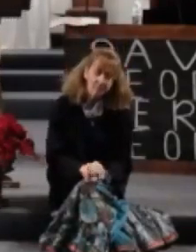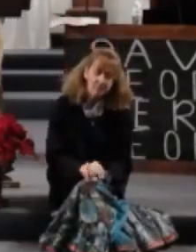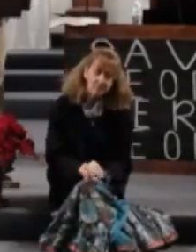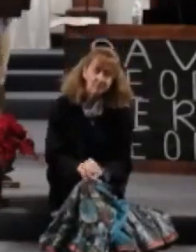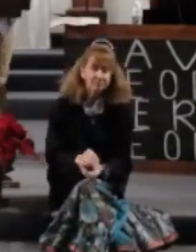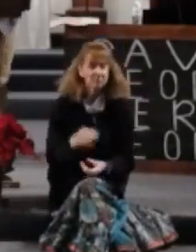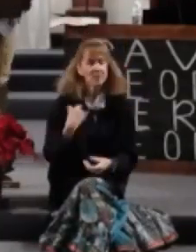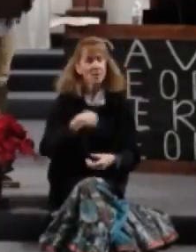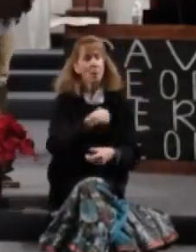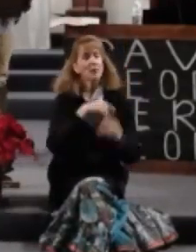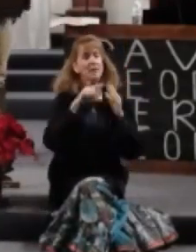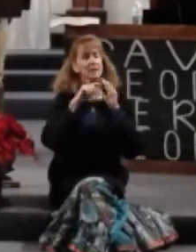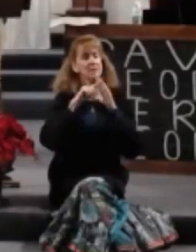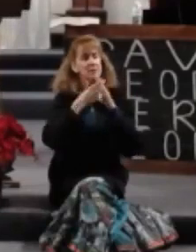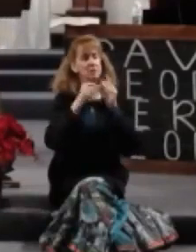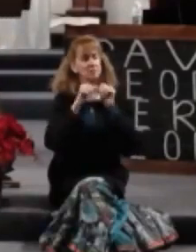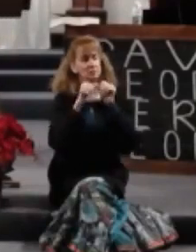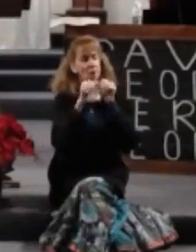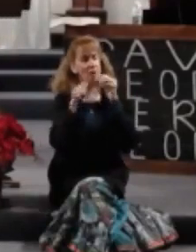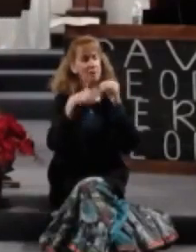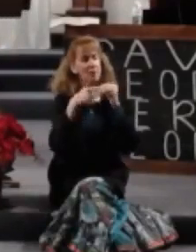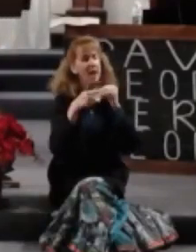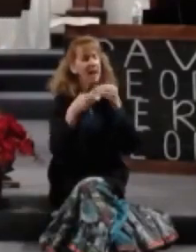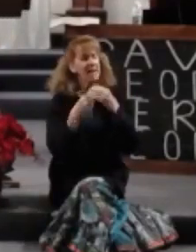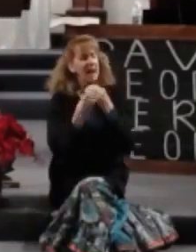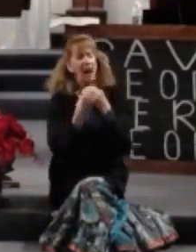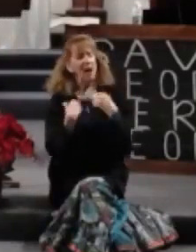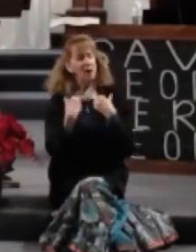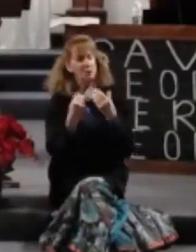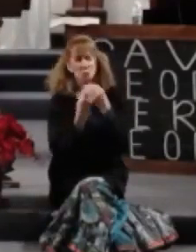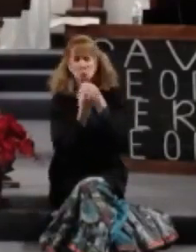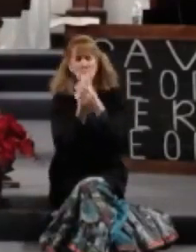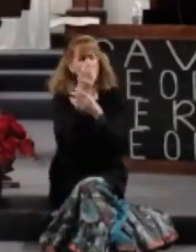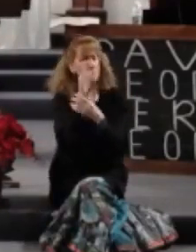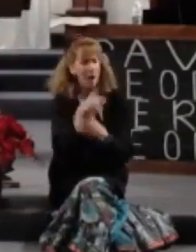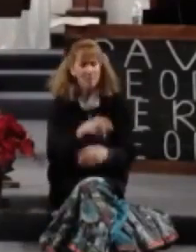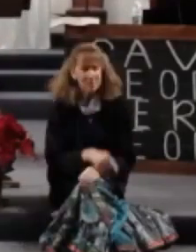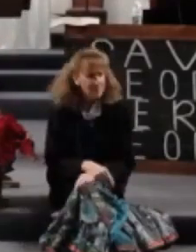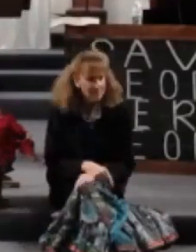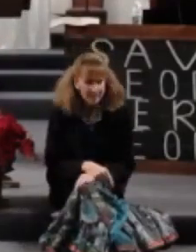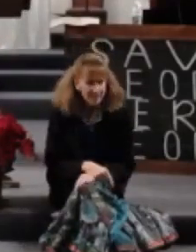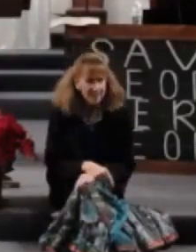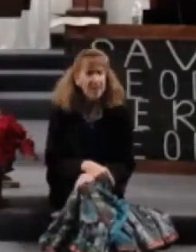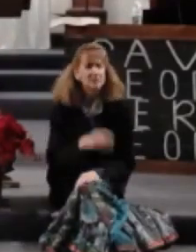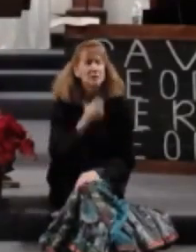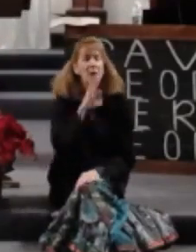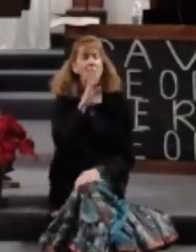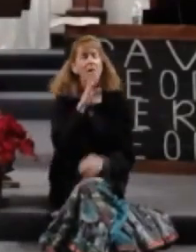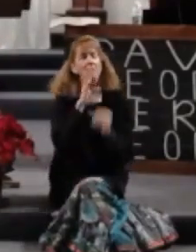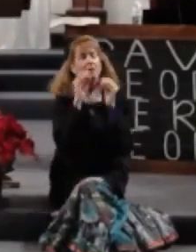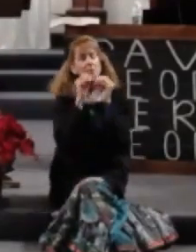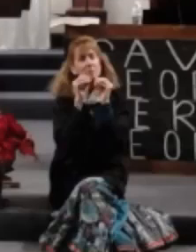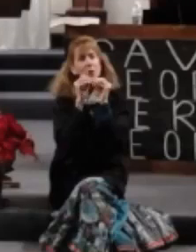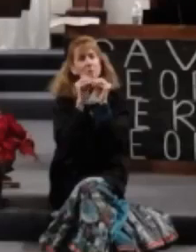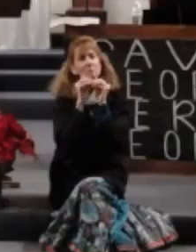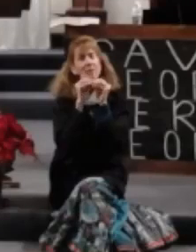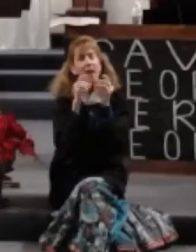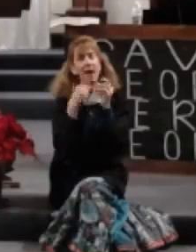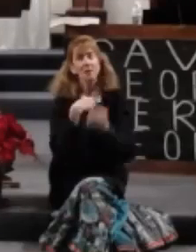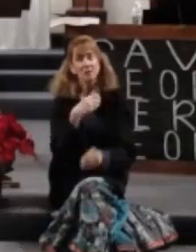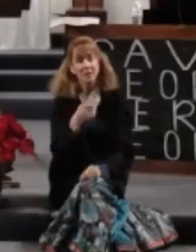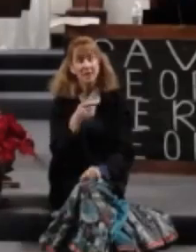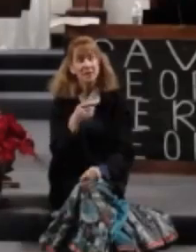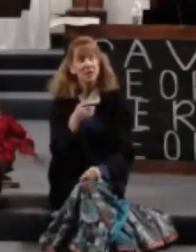Well, we're going to continue talking about being grown up this morning. And we're going to talk a little bit, and I liked